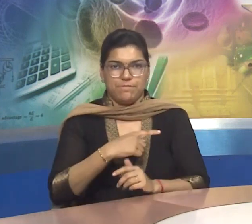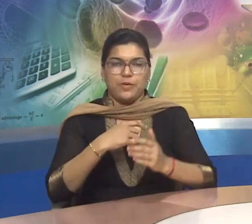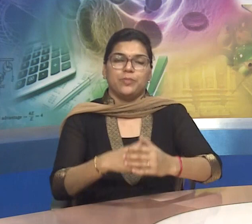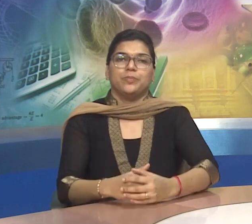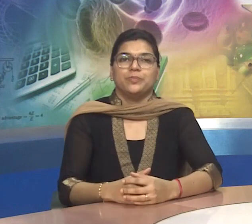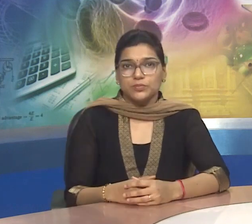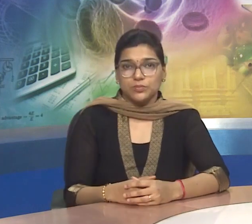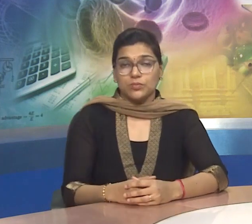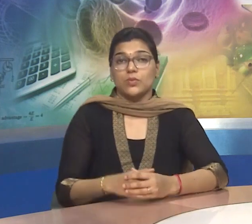ourselves.